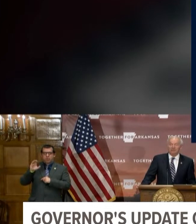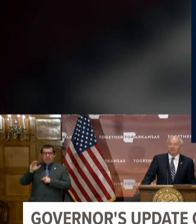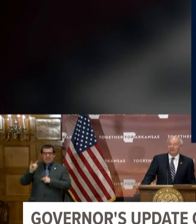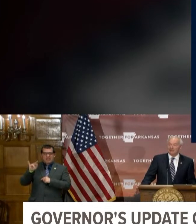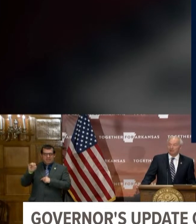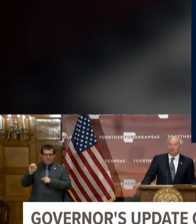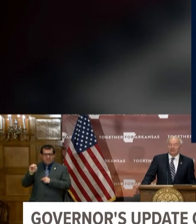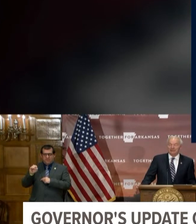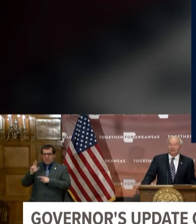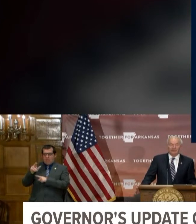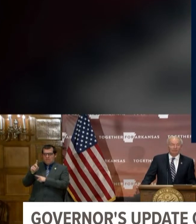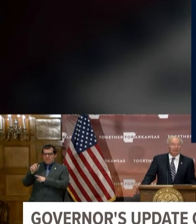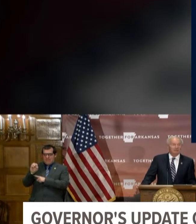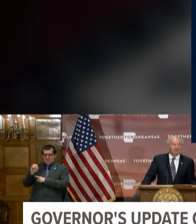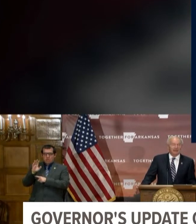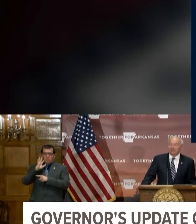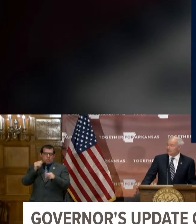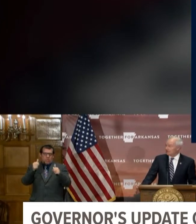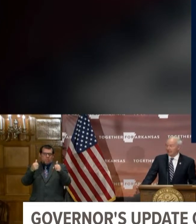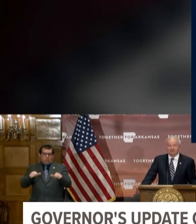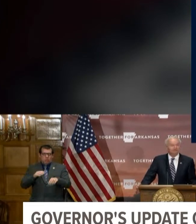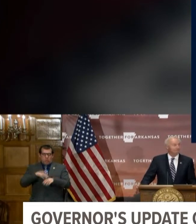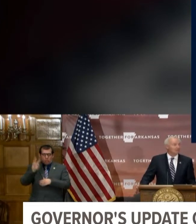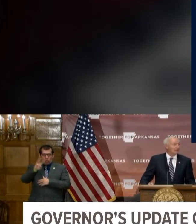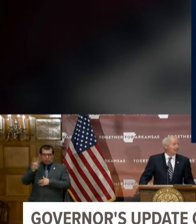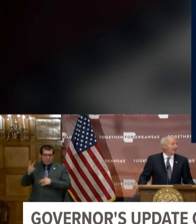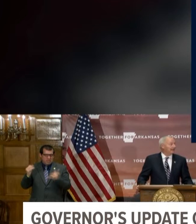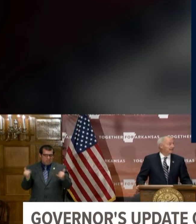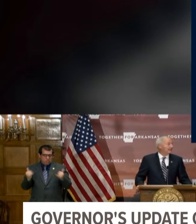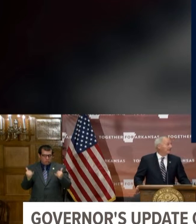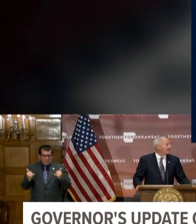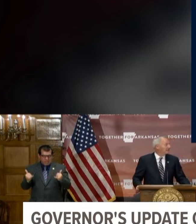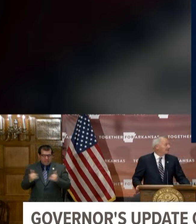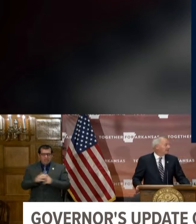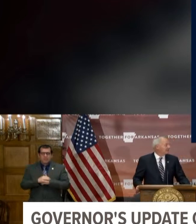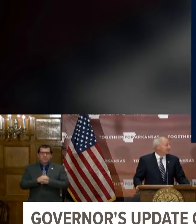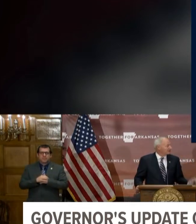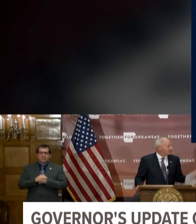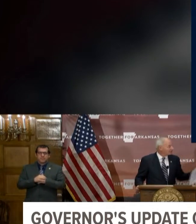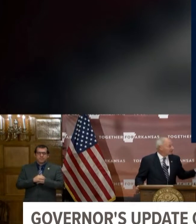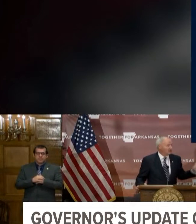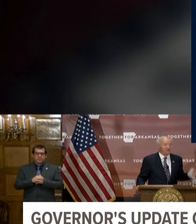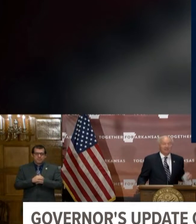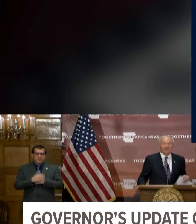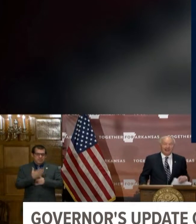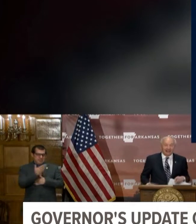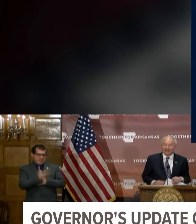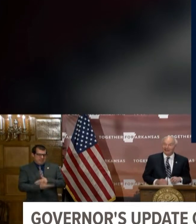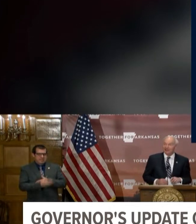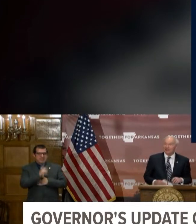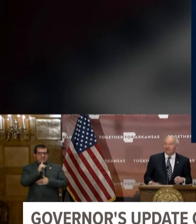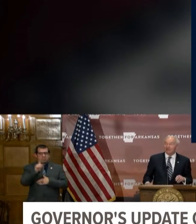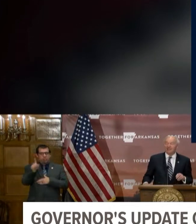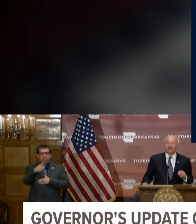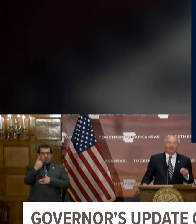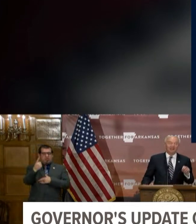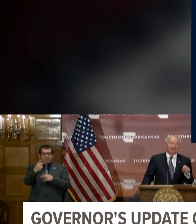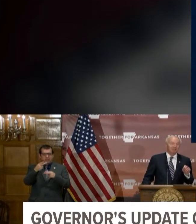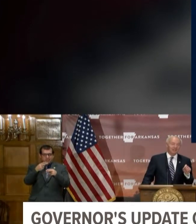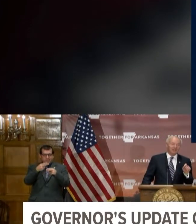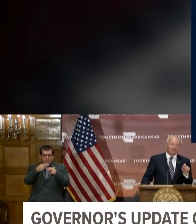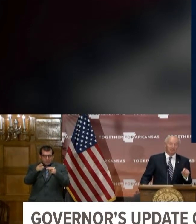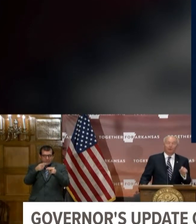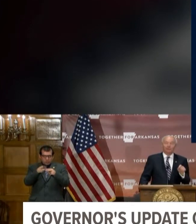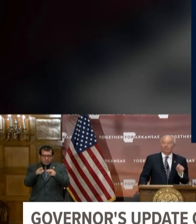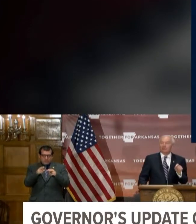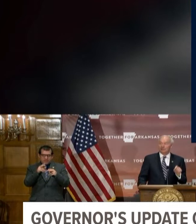directive update that will be on the website today. And so this is just the highlights of it,